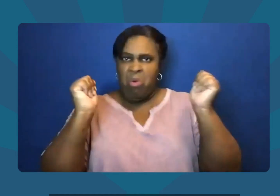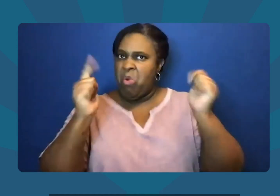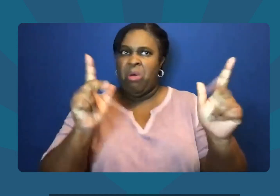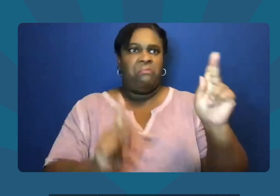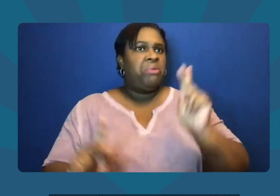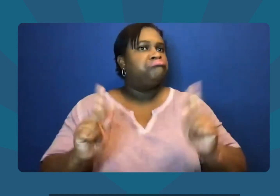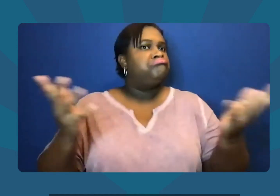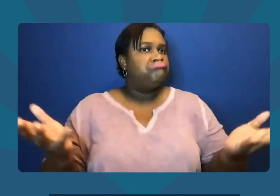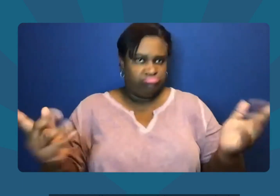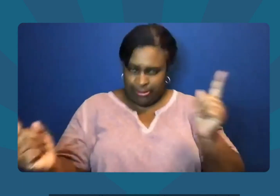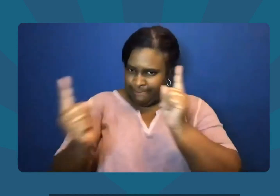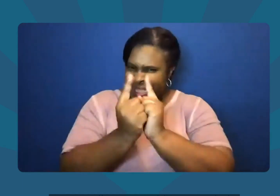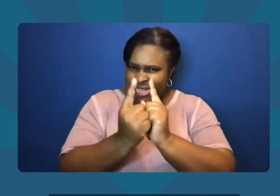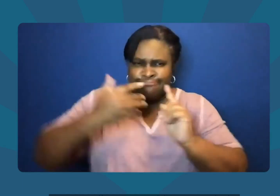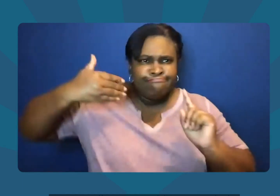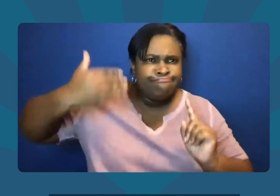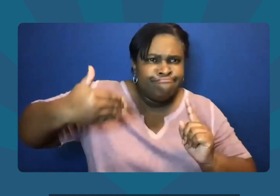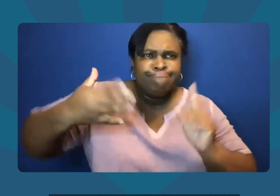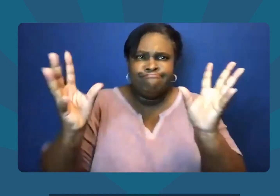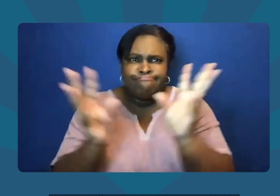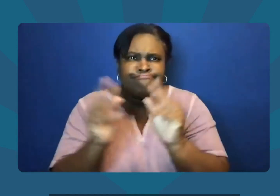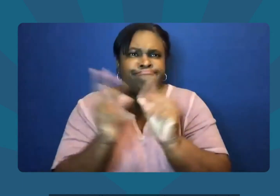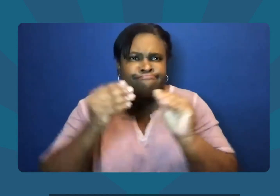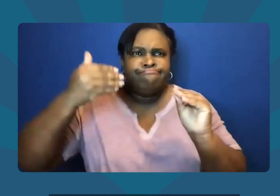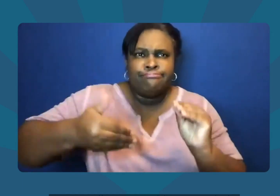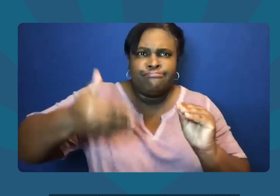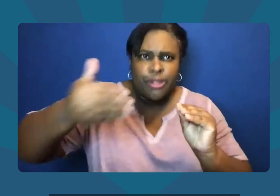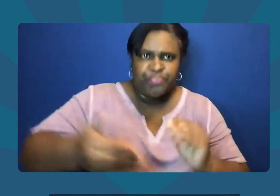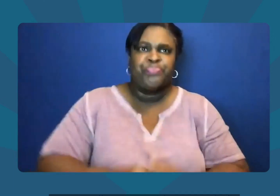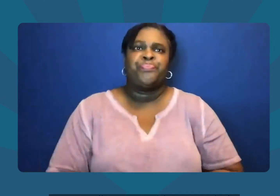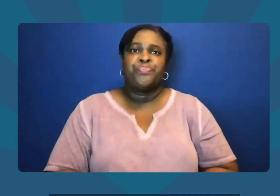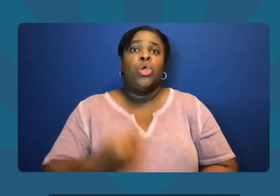open to all, to meet with me regularly.